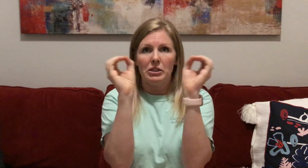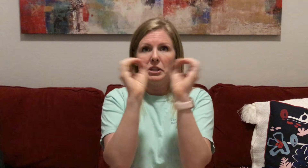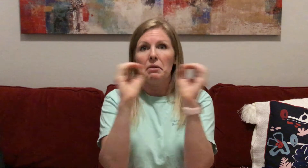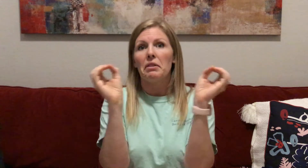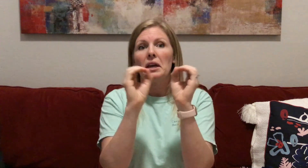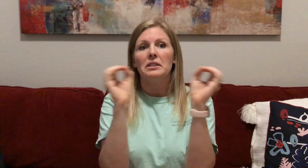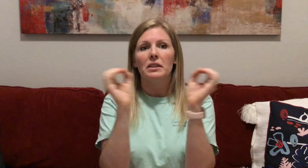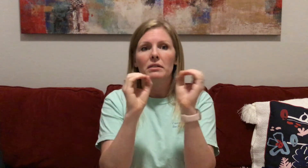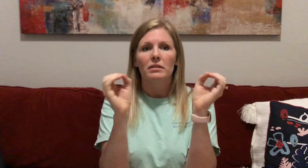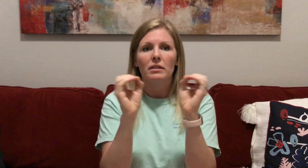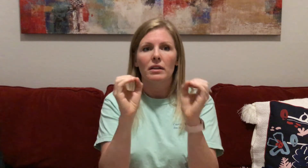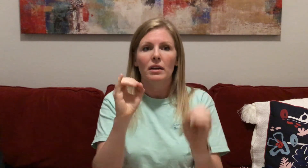0 things.